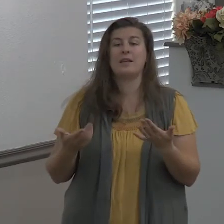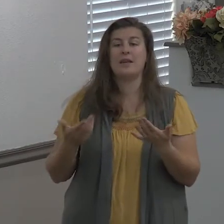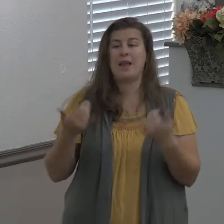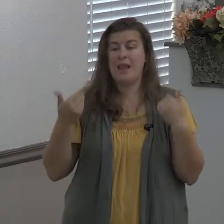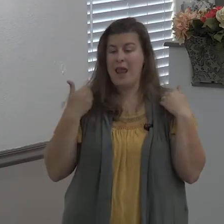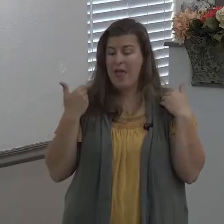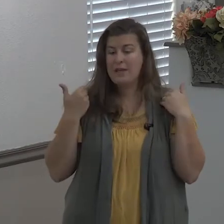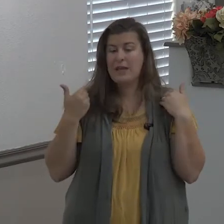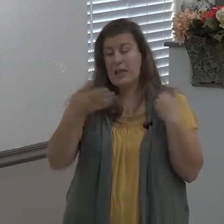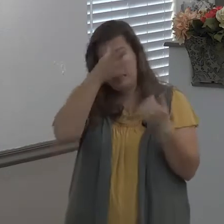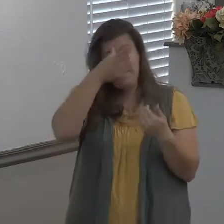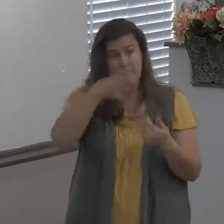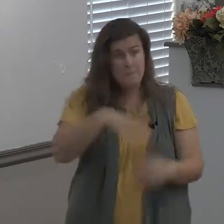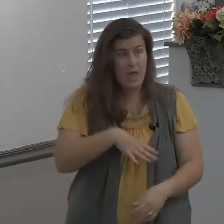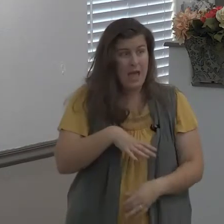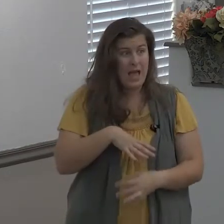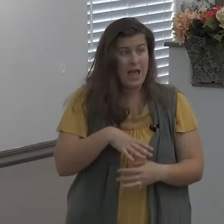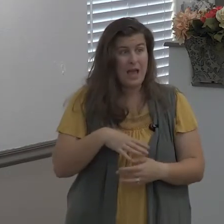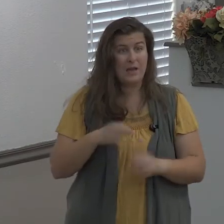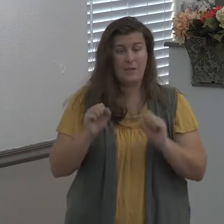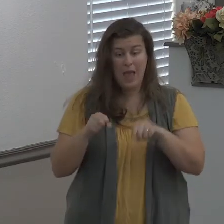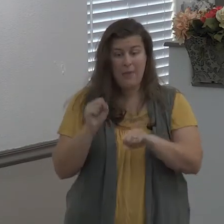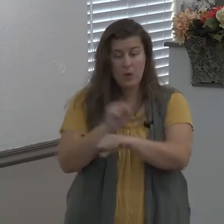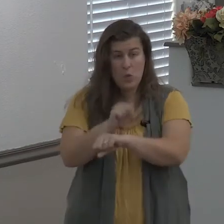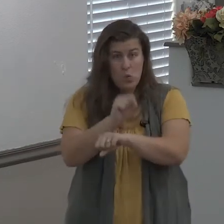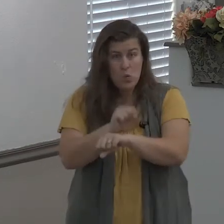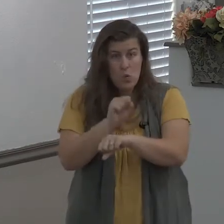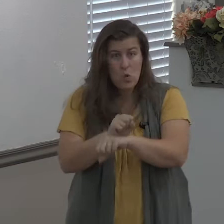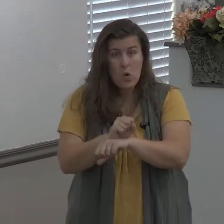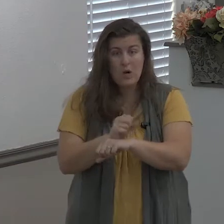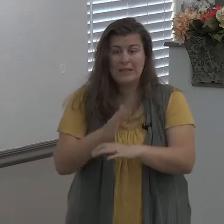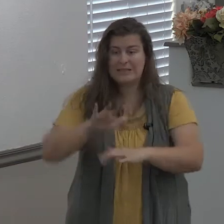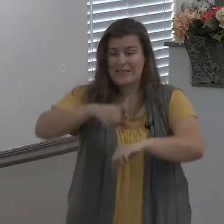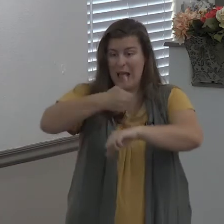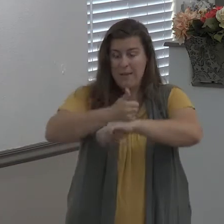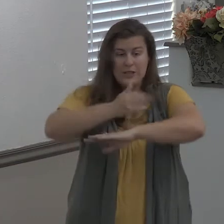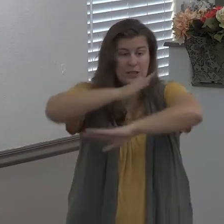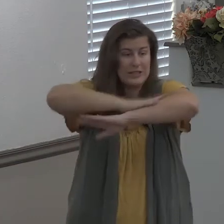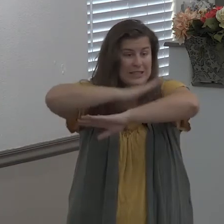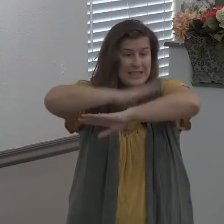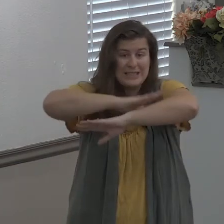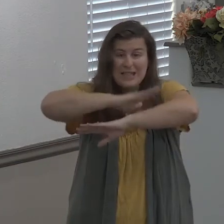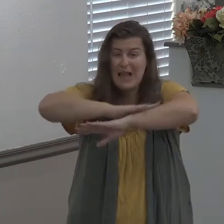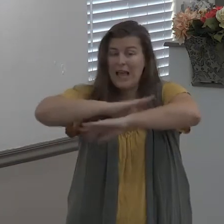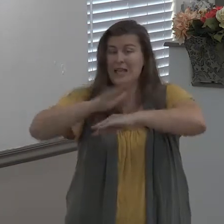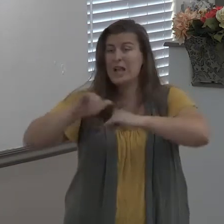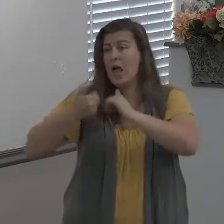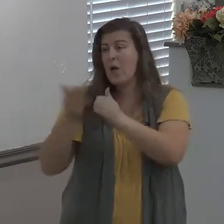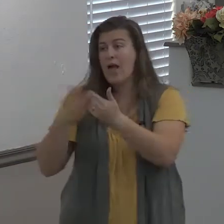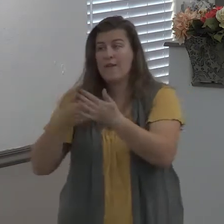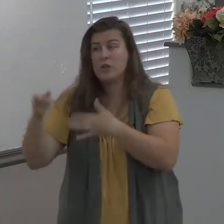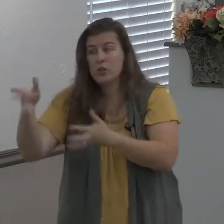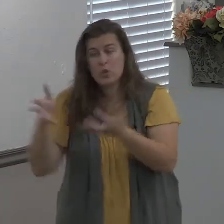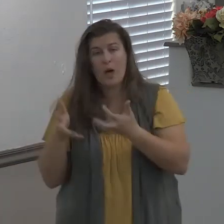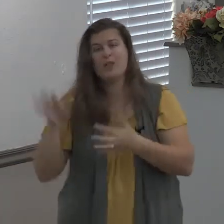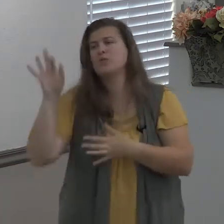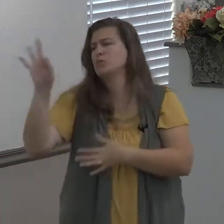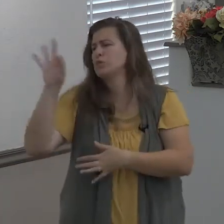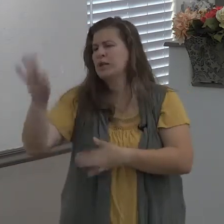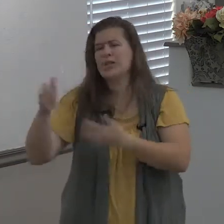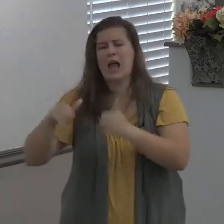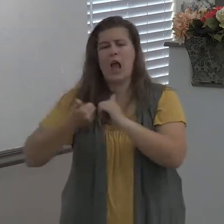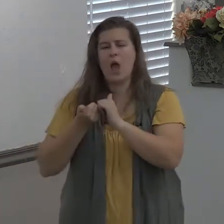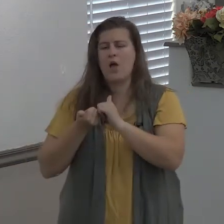on everything. We would have the equipment. We have the manpower. You don't have to worry about anything. We can